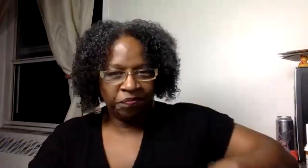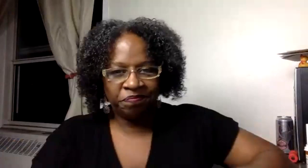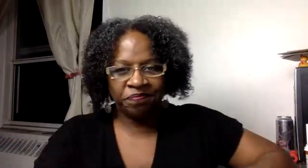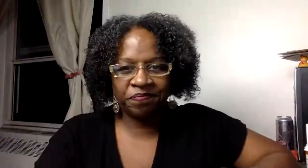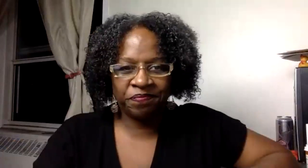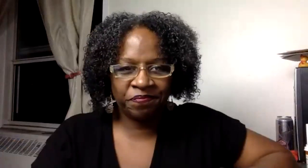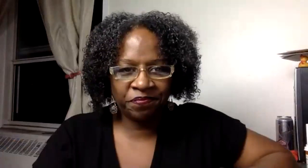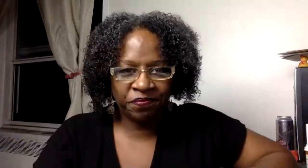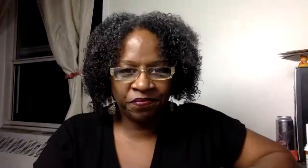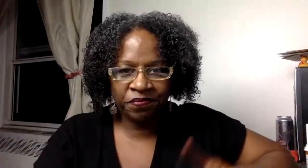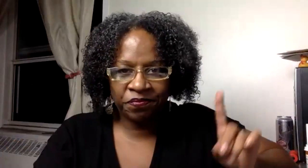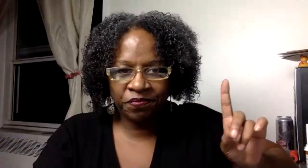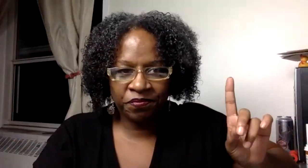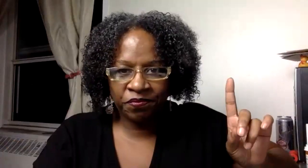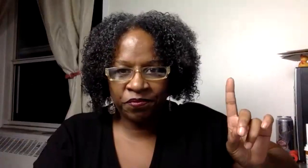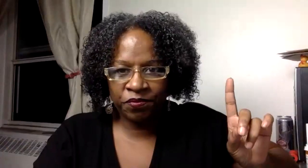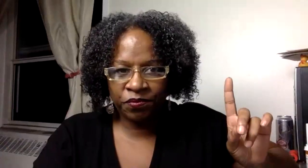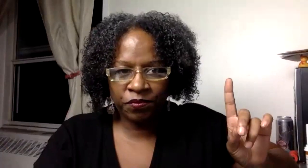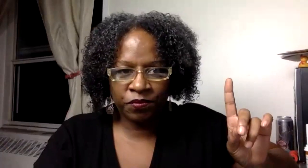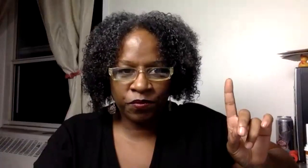Alt alert. Press ESC or double dash click.